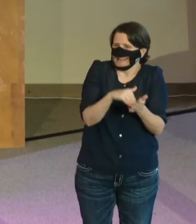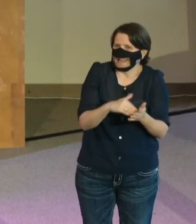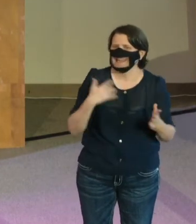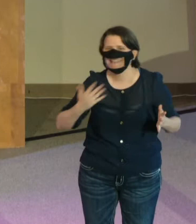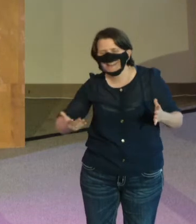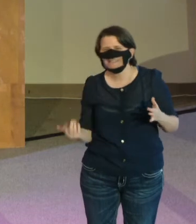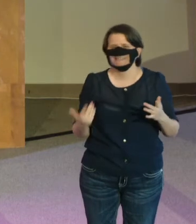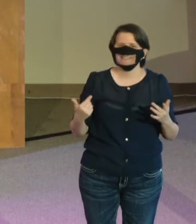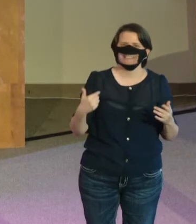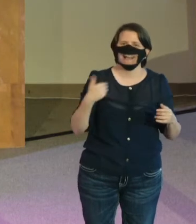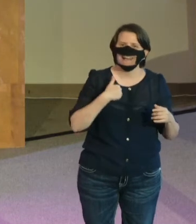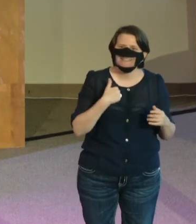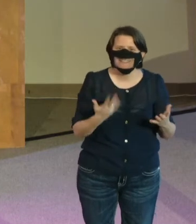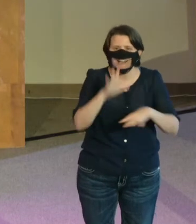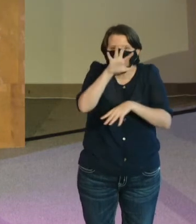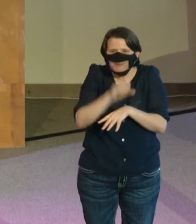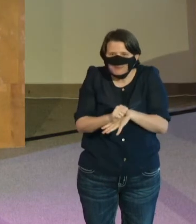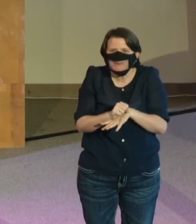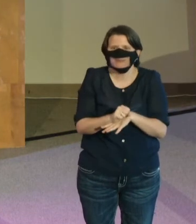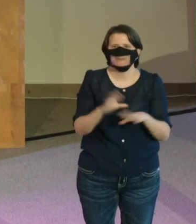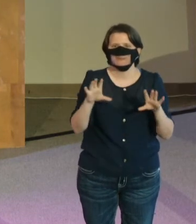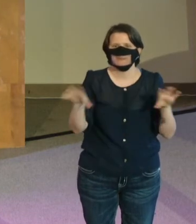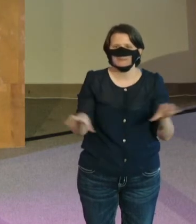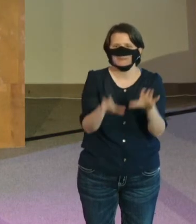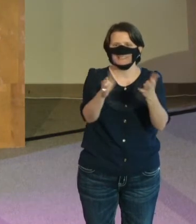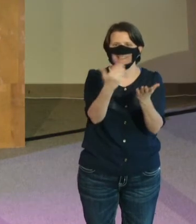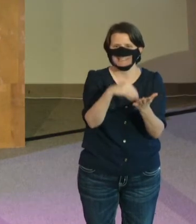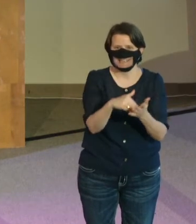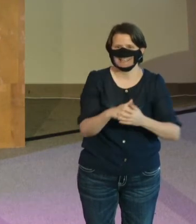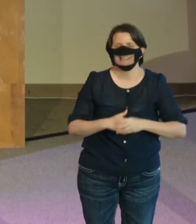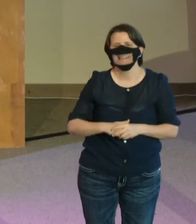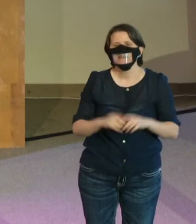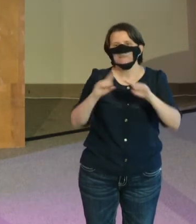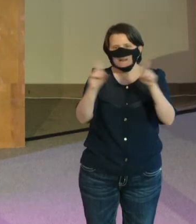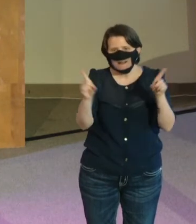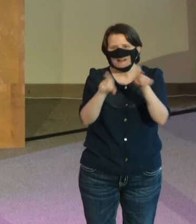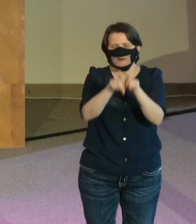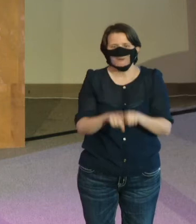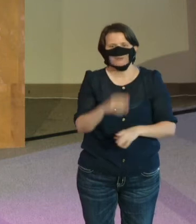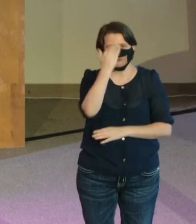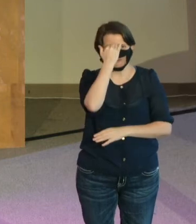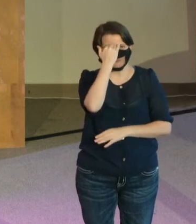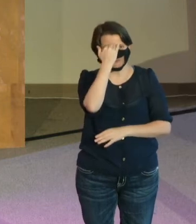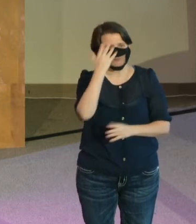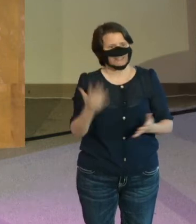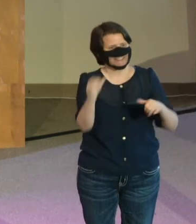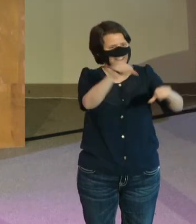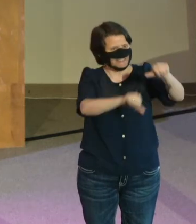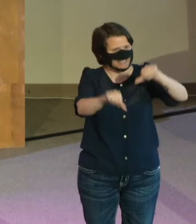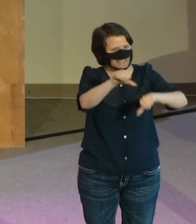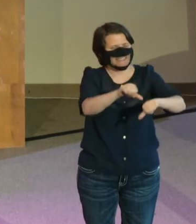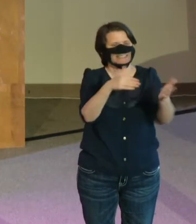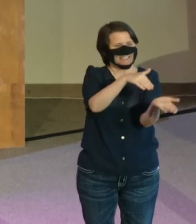stuff. I've gotten spoiled. And I also know that this is what the scientists, the